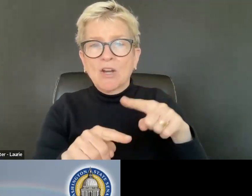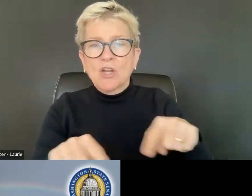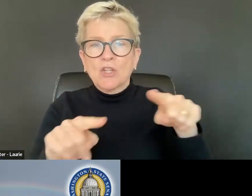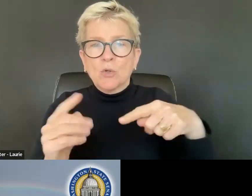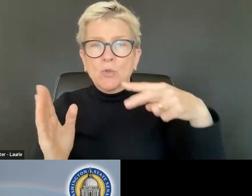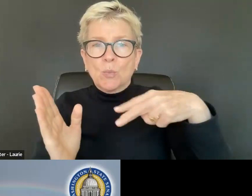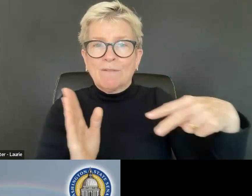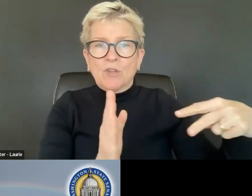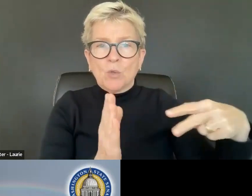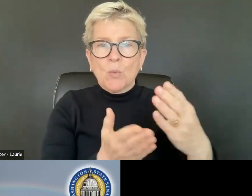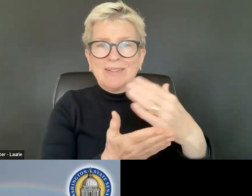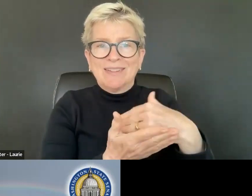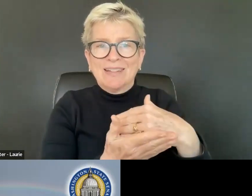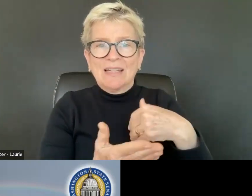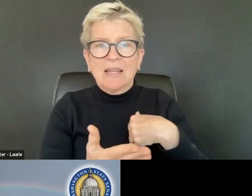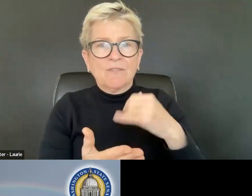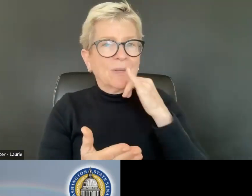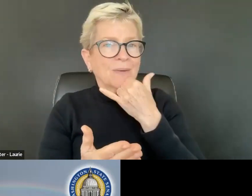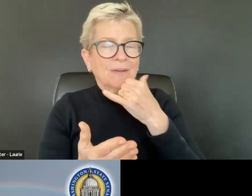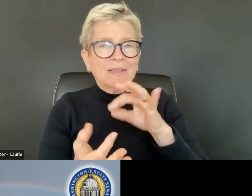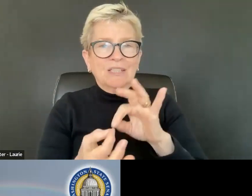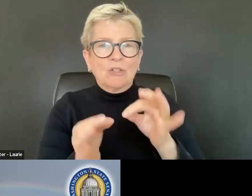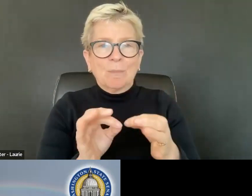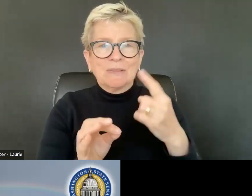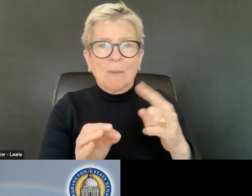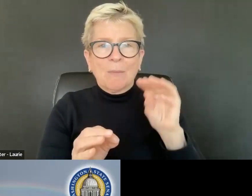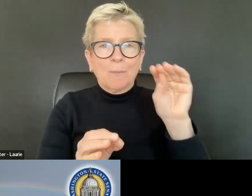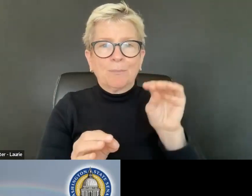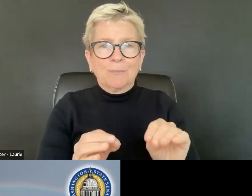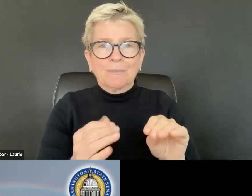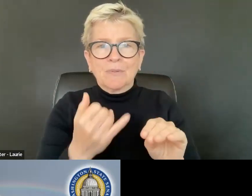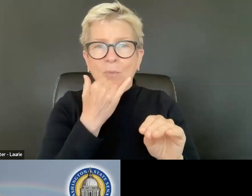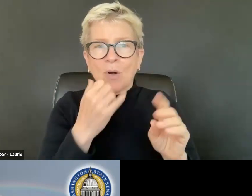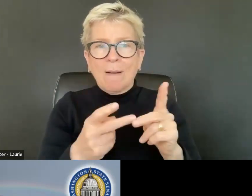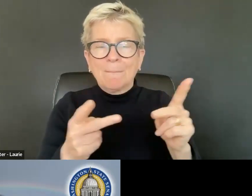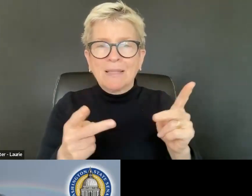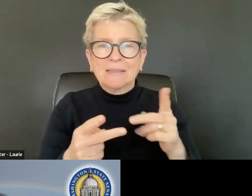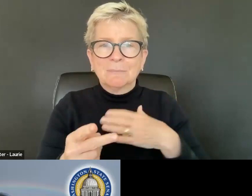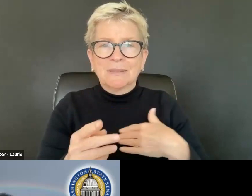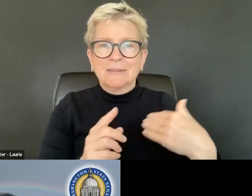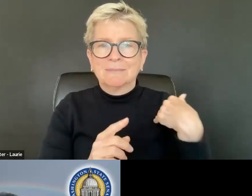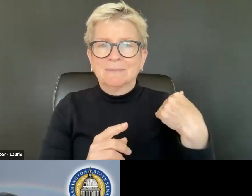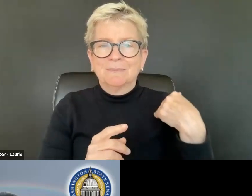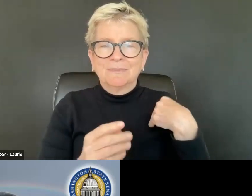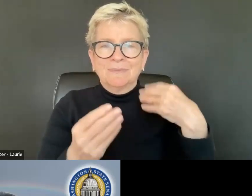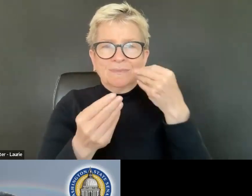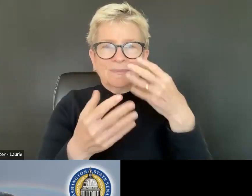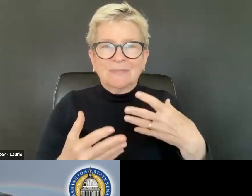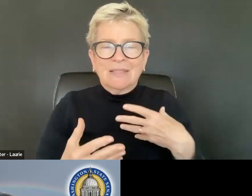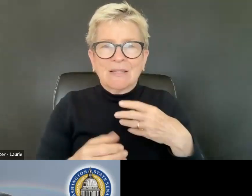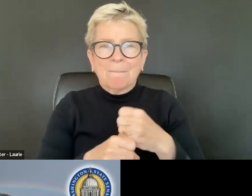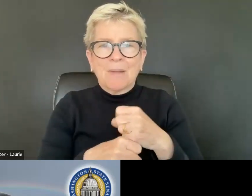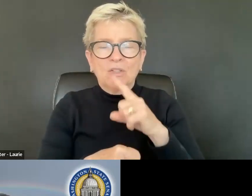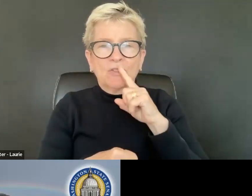if we misinterpreted something or put it in the wrong place, or you see it differently, so that we can make sure we